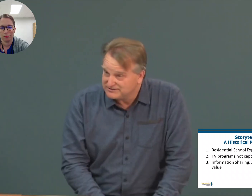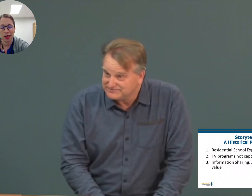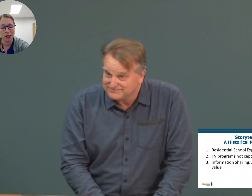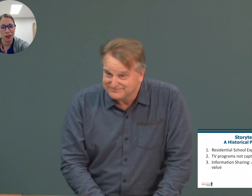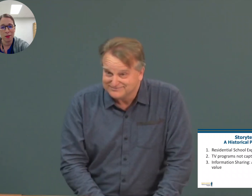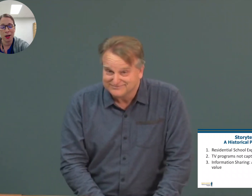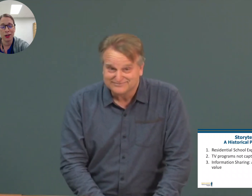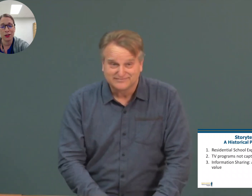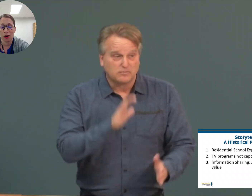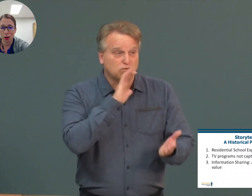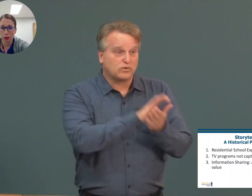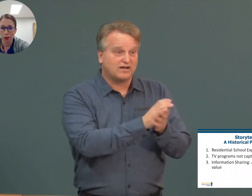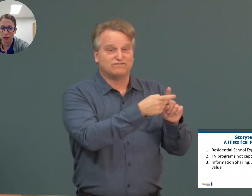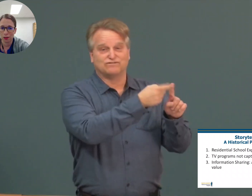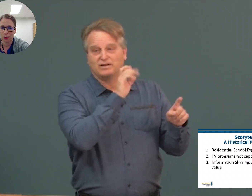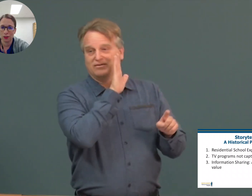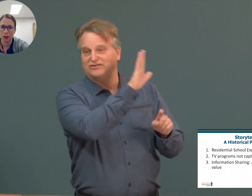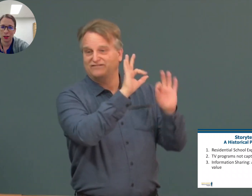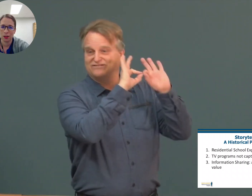I tell them marriage is hard.